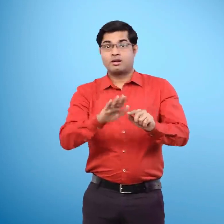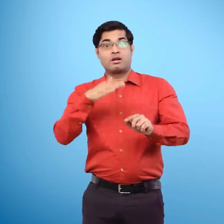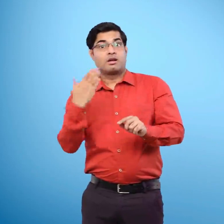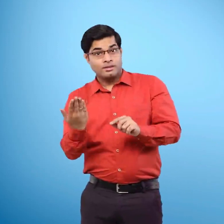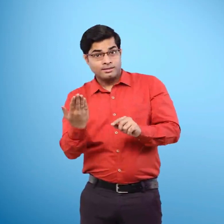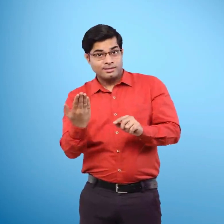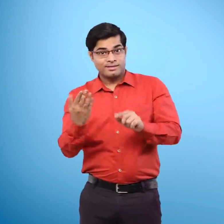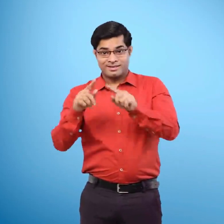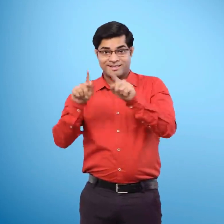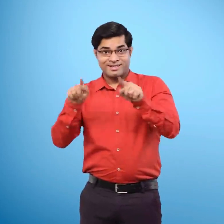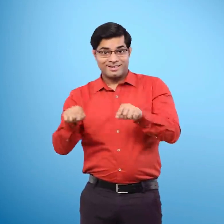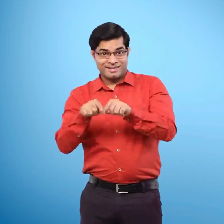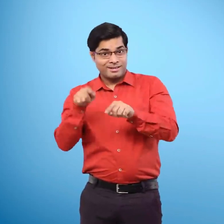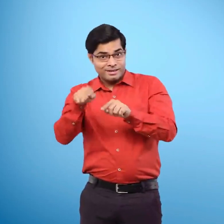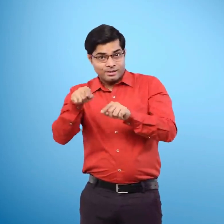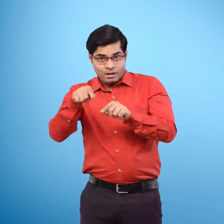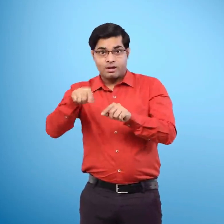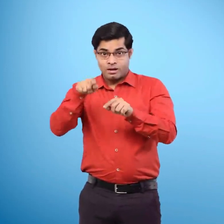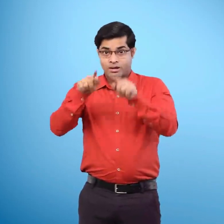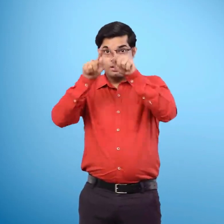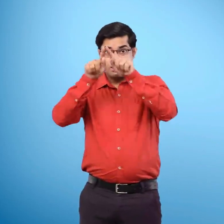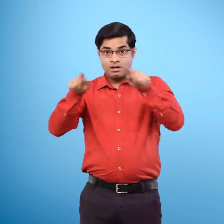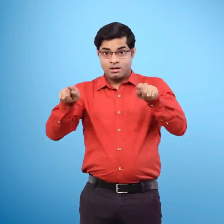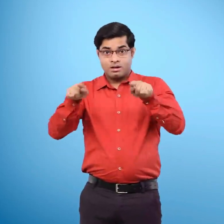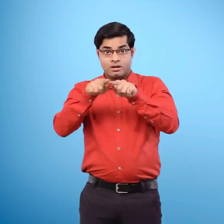Box 3. Green triangle pointing upwards.